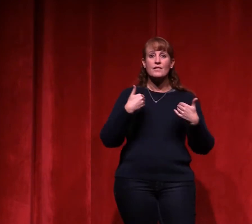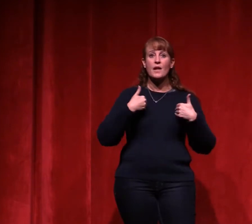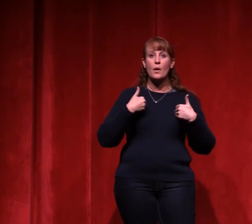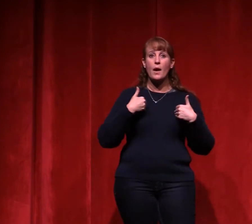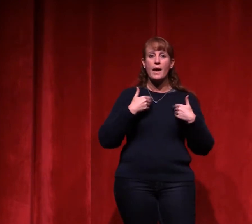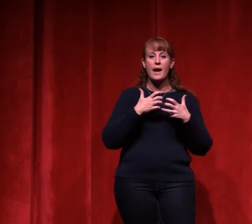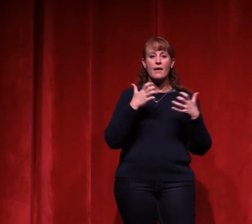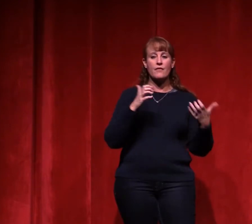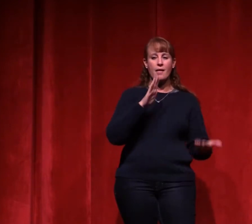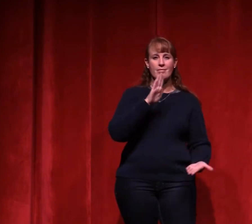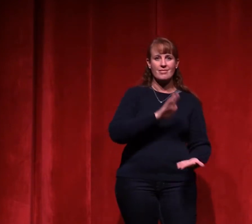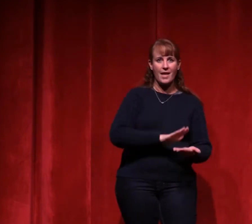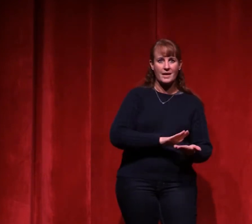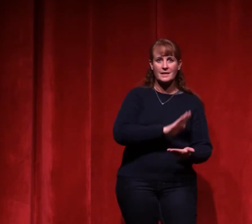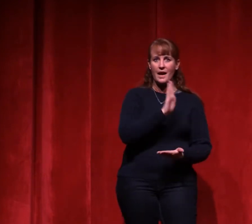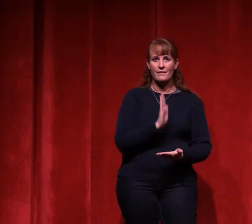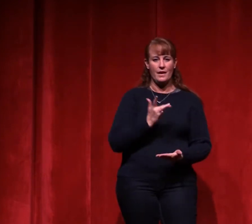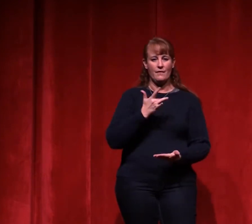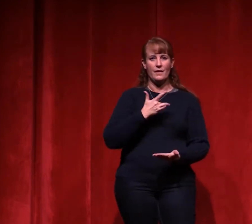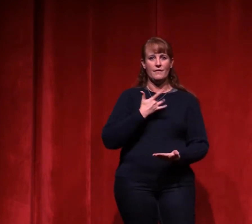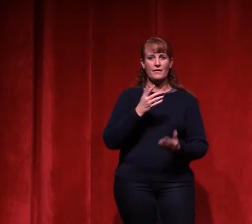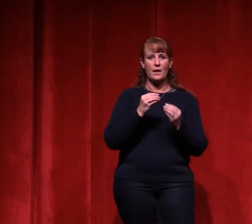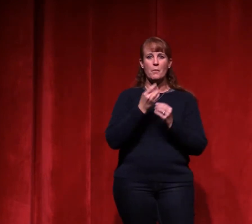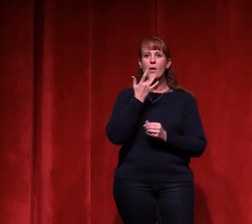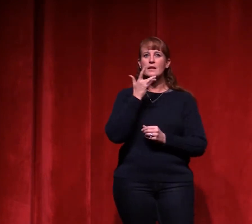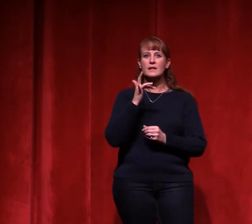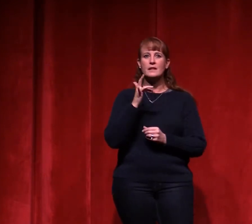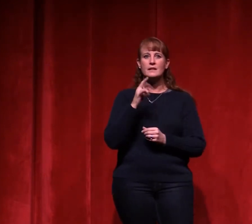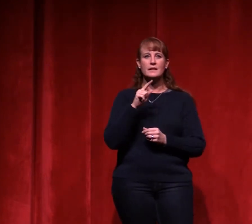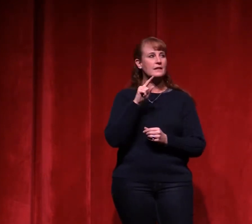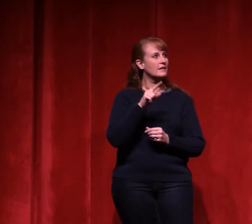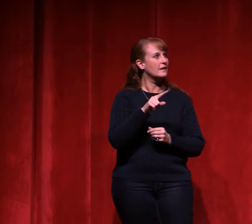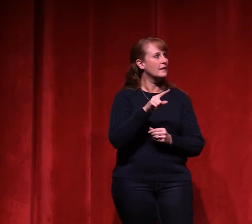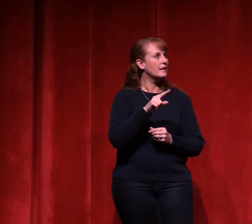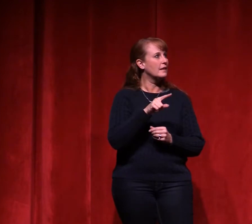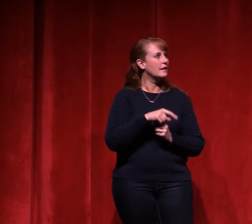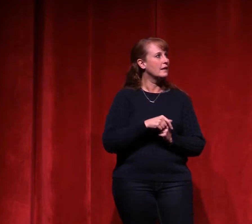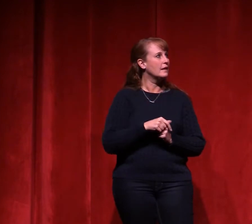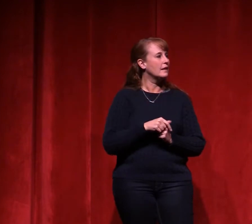have far less, I have never felt luckier.